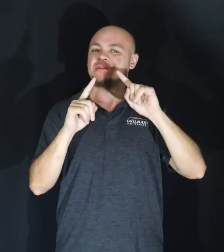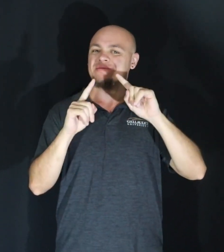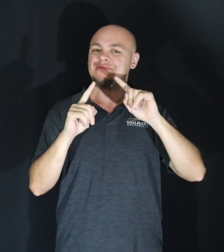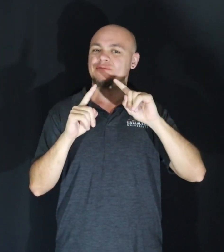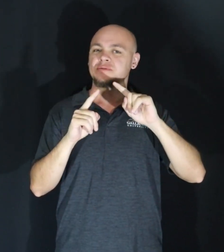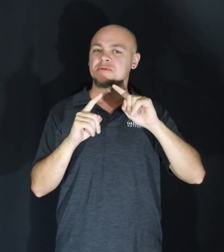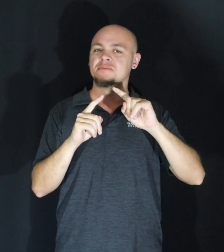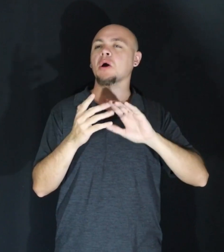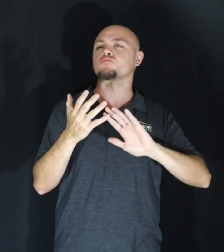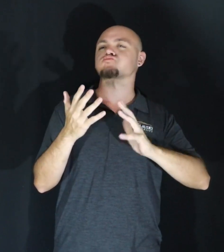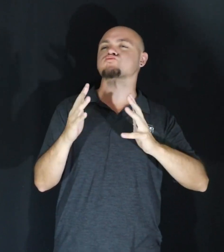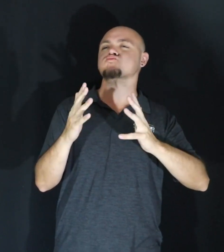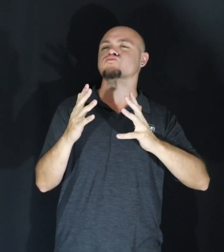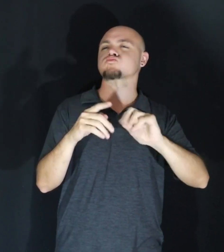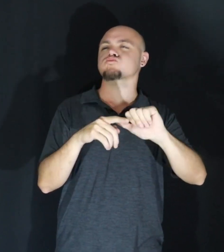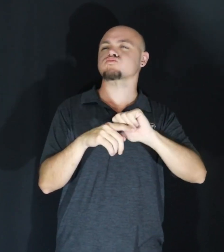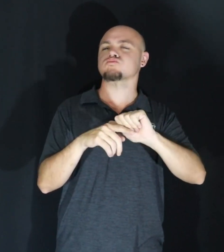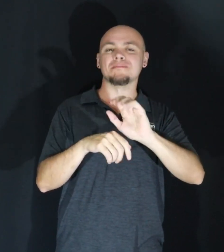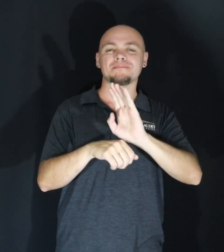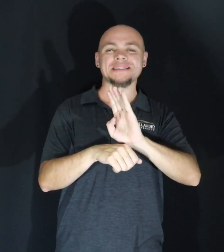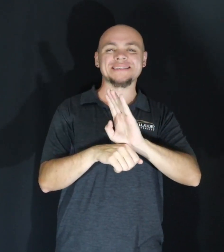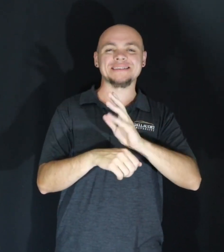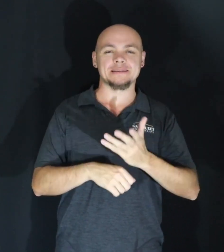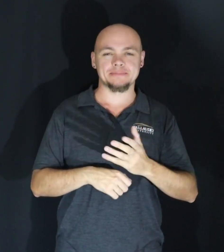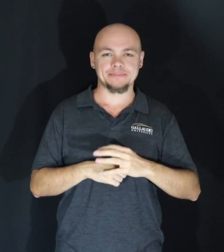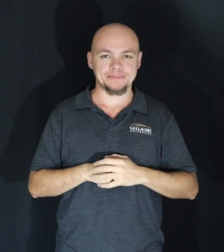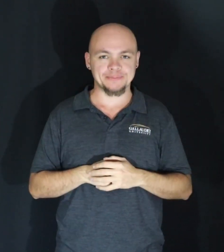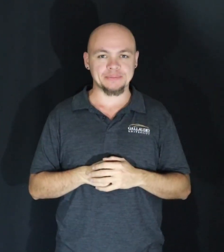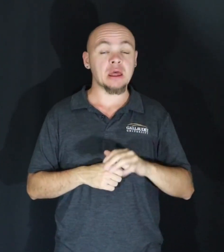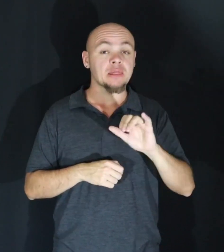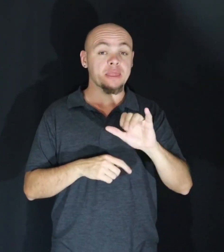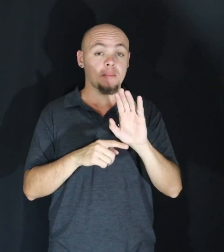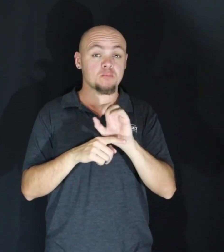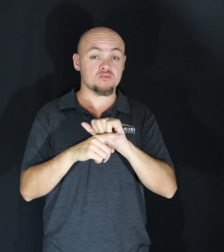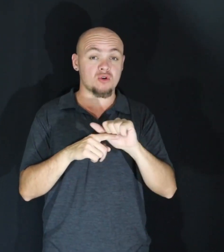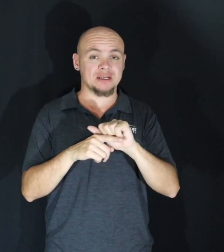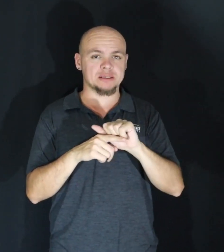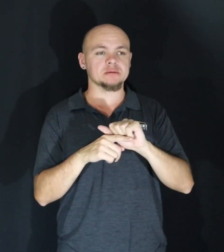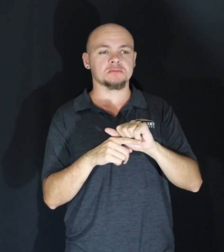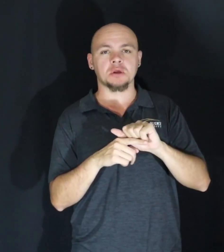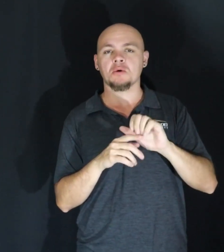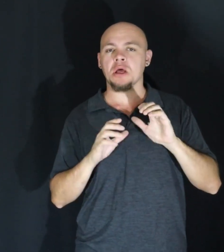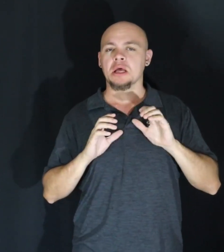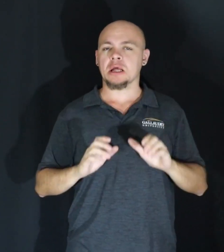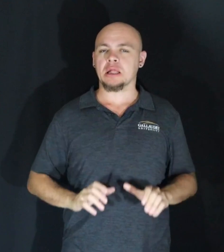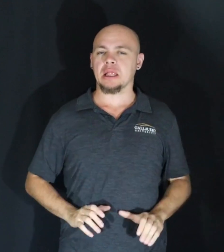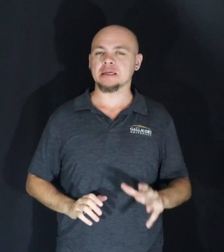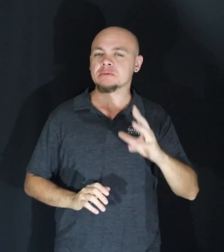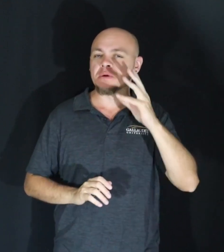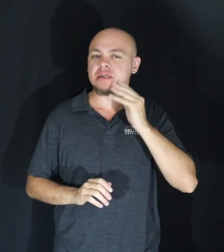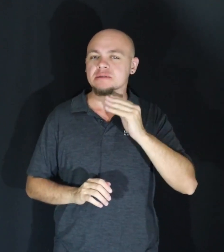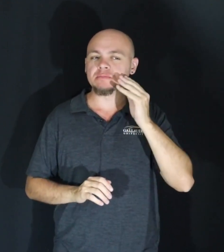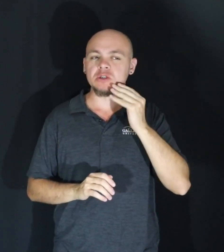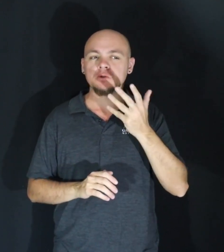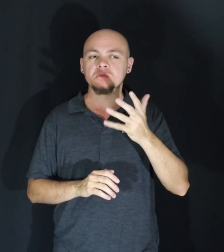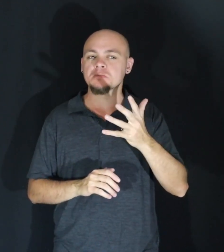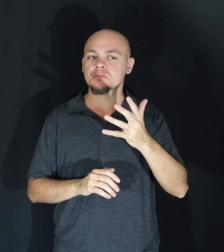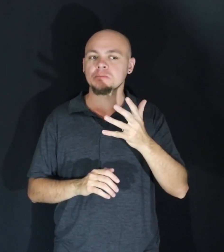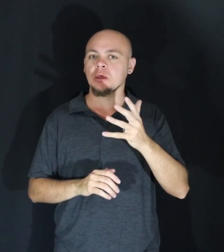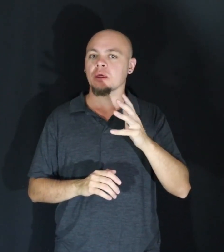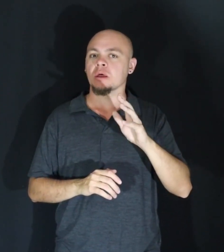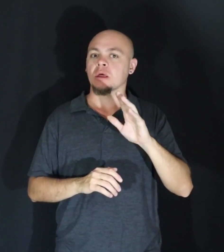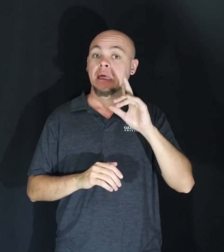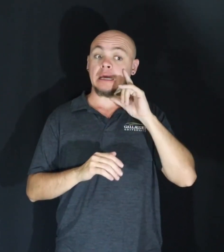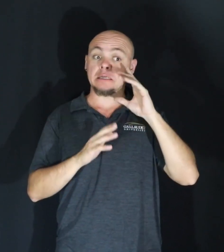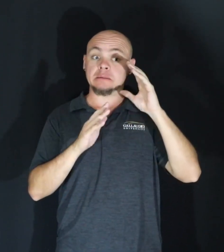standing ovation practice. And this is a practice where clients leave after experiencing an above and beyond